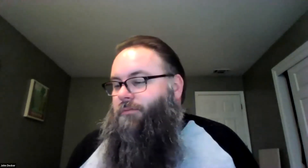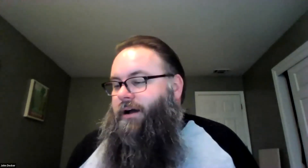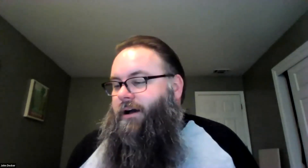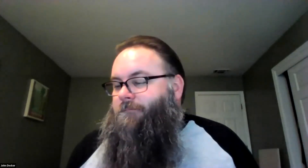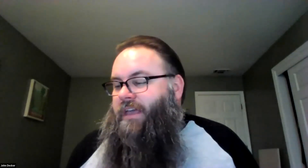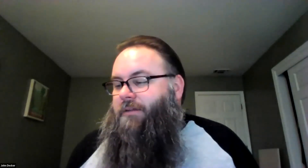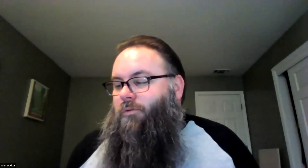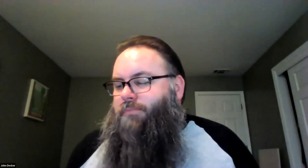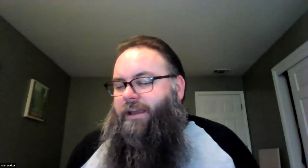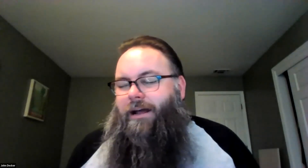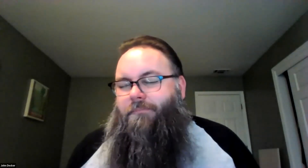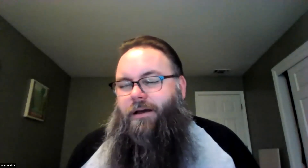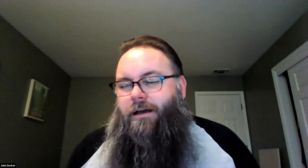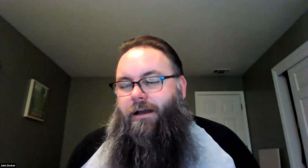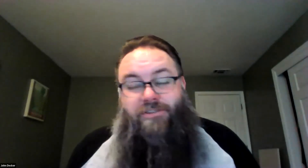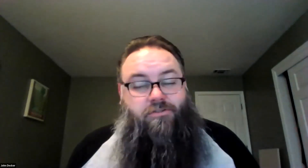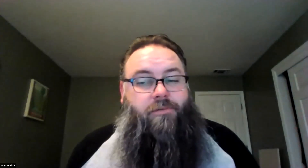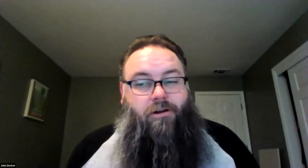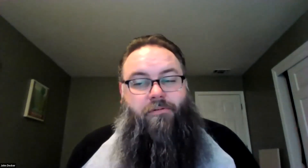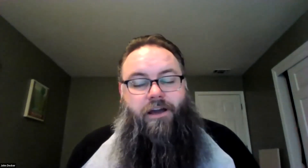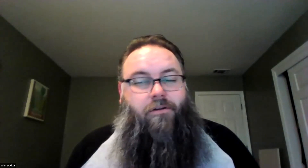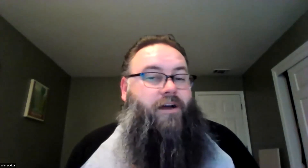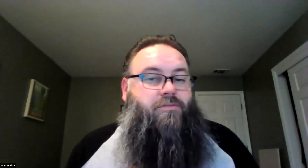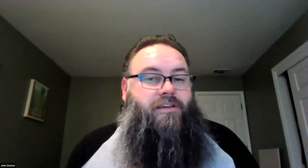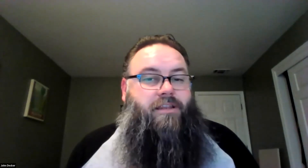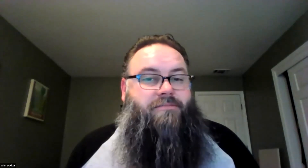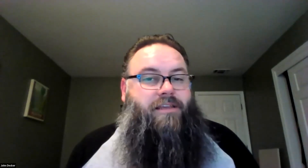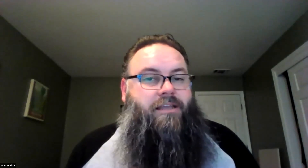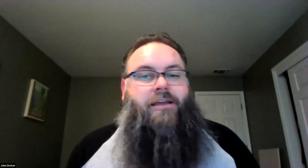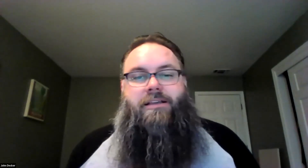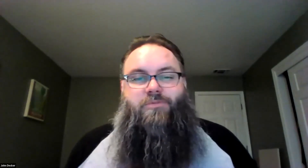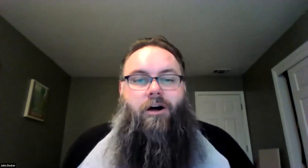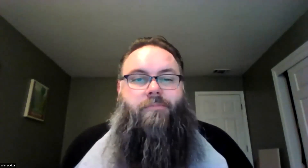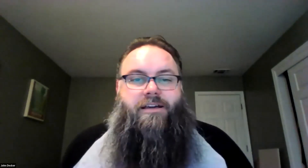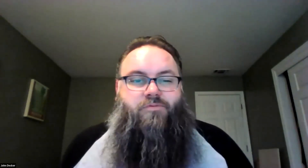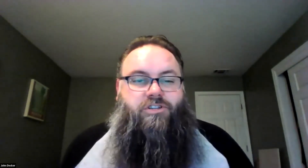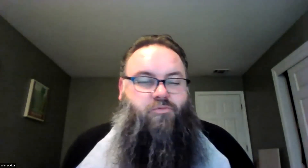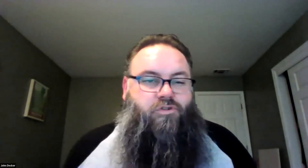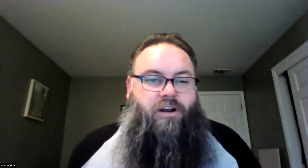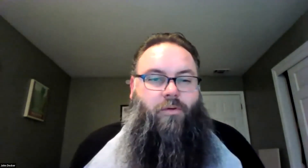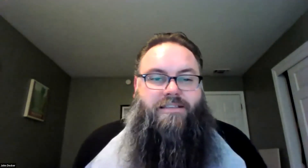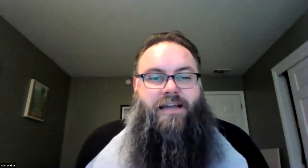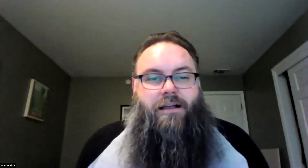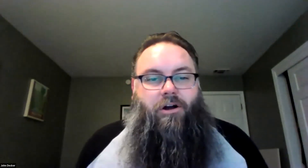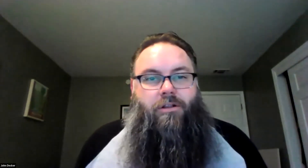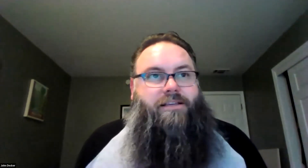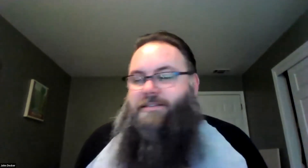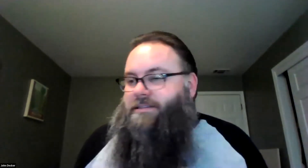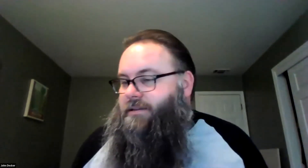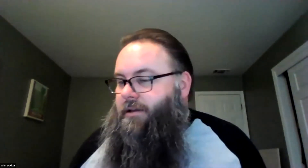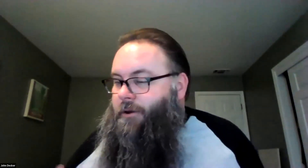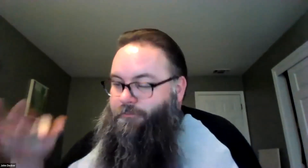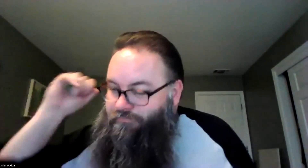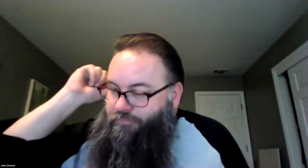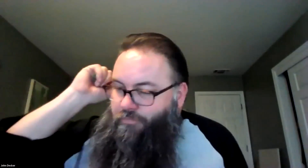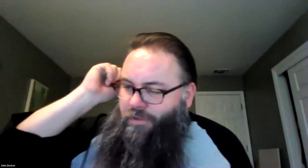this group and we'll bring it up, I would assume, in our provider advisory committee meeting as well, because we're trying to reconcile our